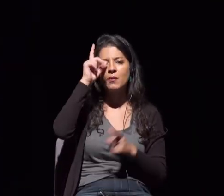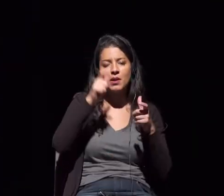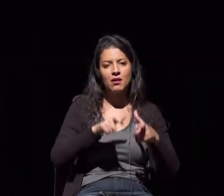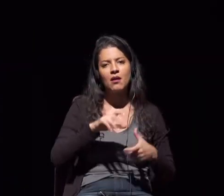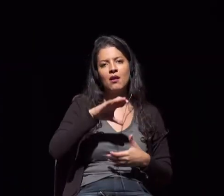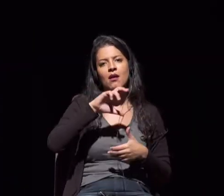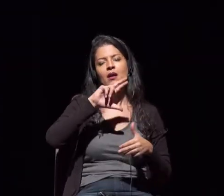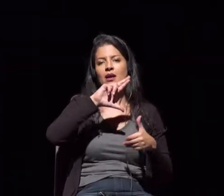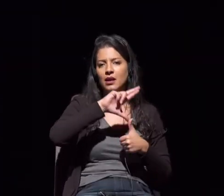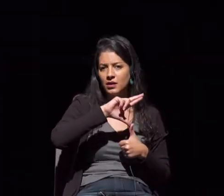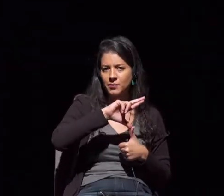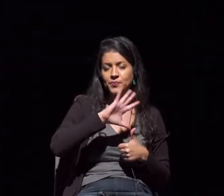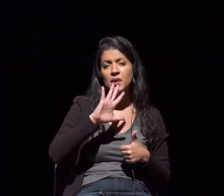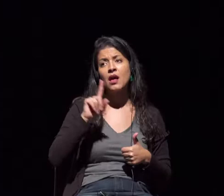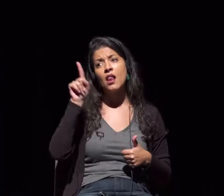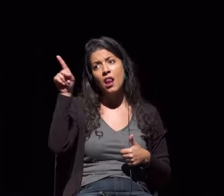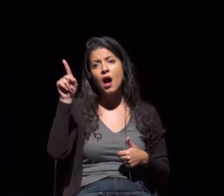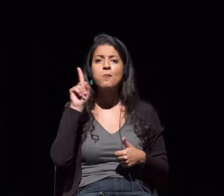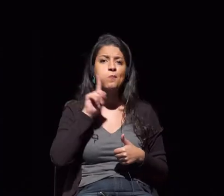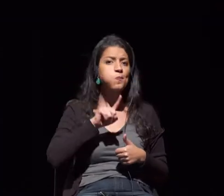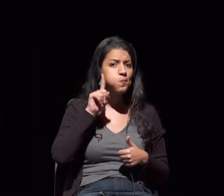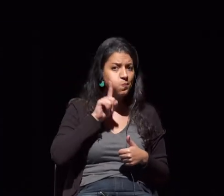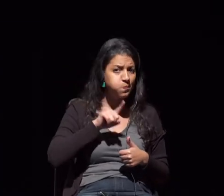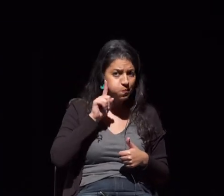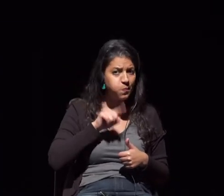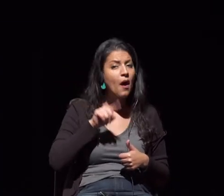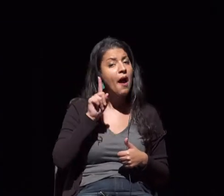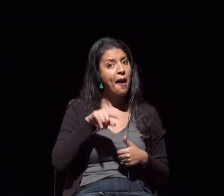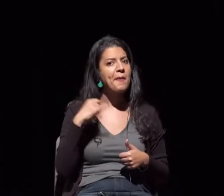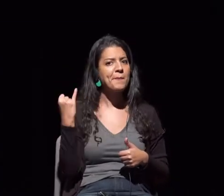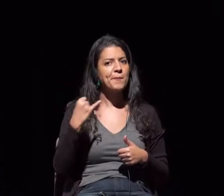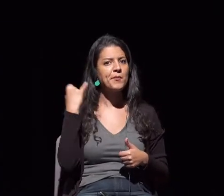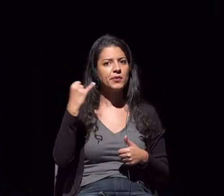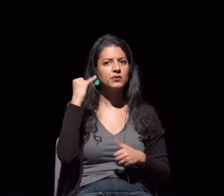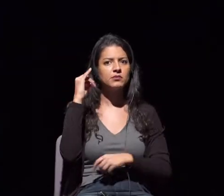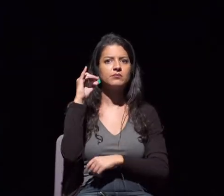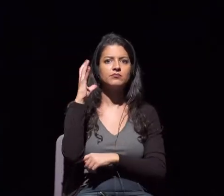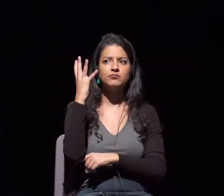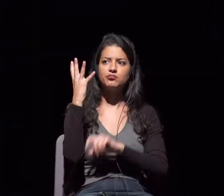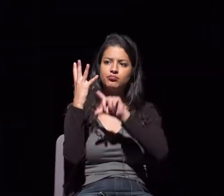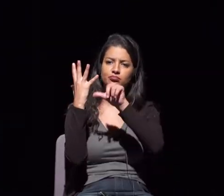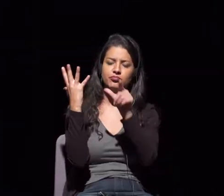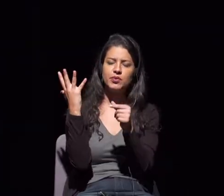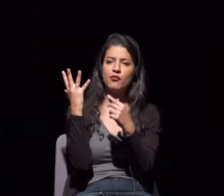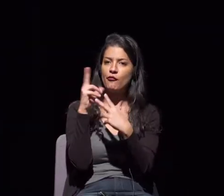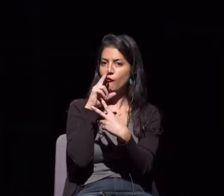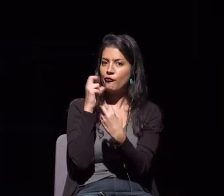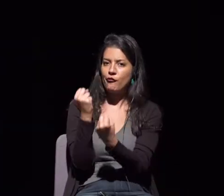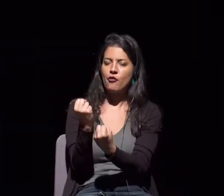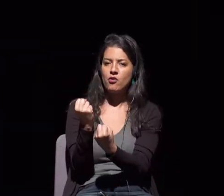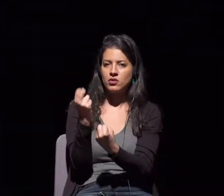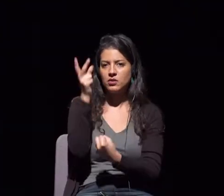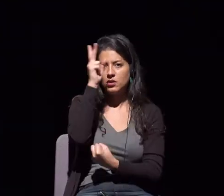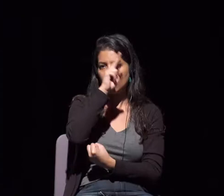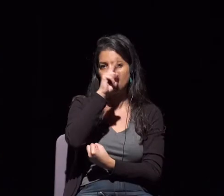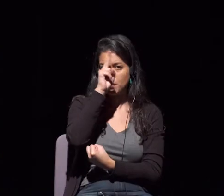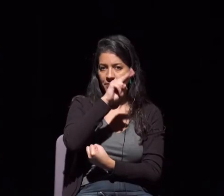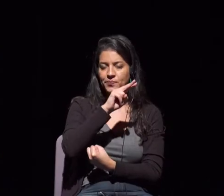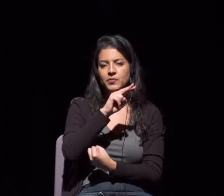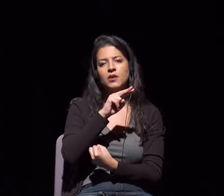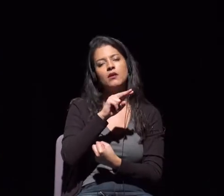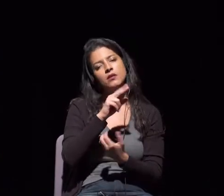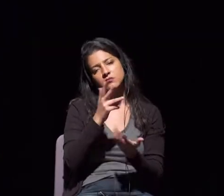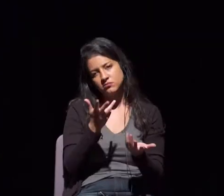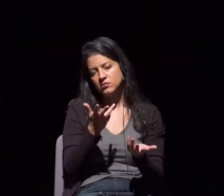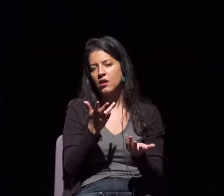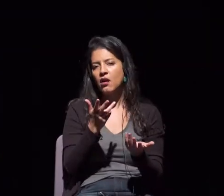States, at least, it was imported. This was something that came from, yes, the Caribbean, but it was imported to a point where, because it grows